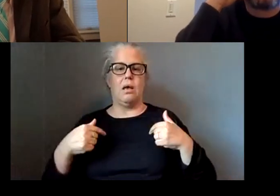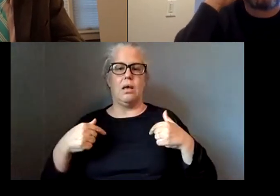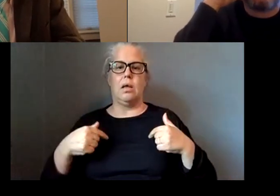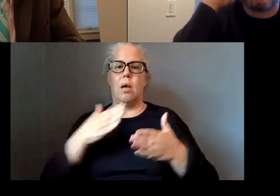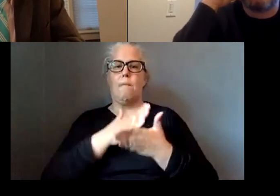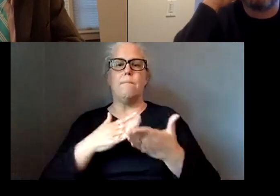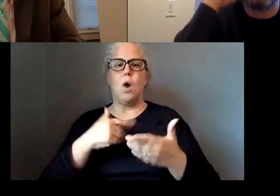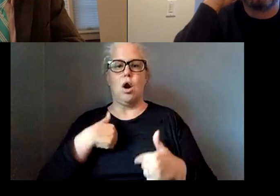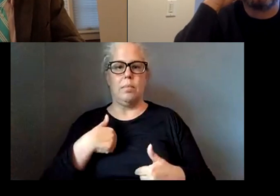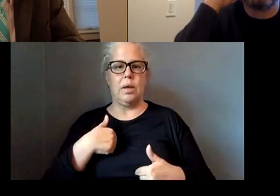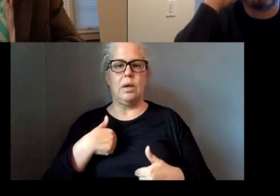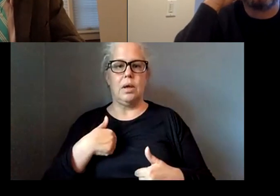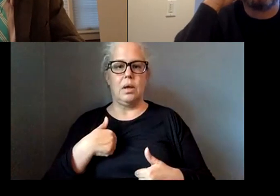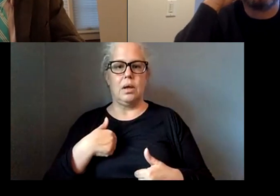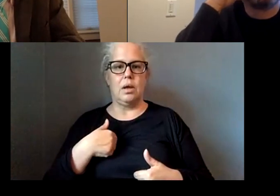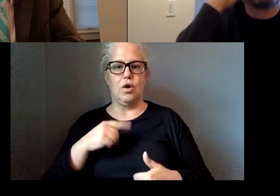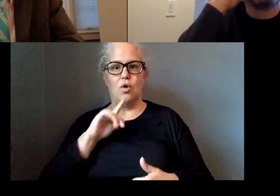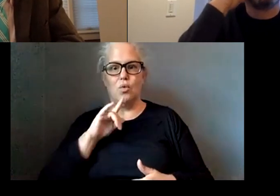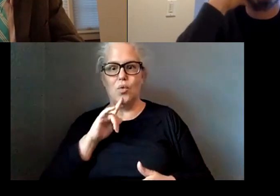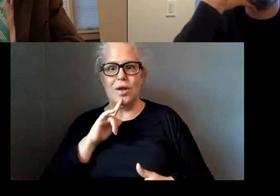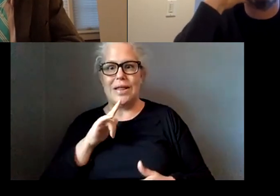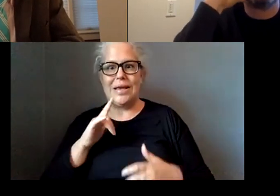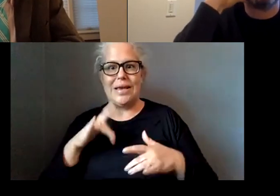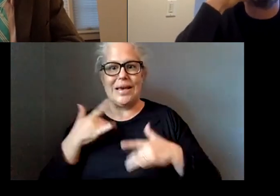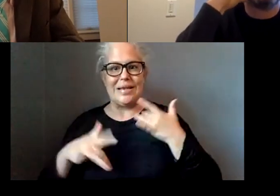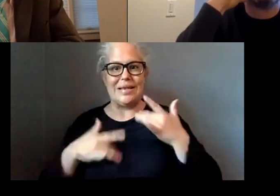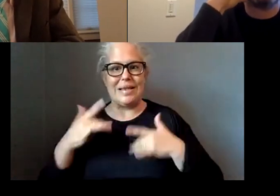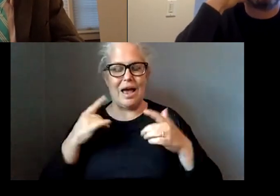me is intrigued with the idea of going back.